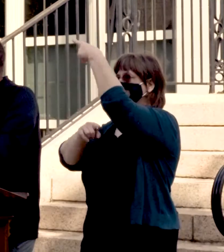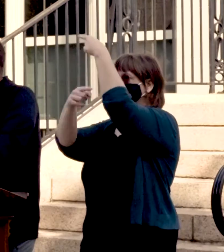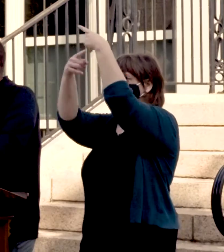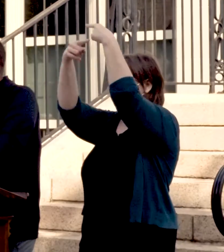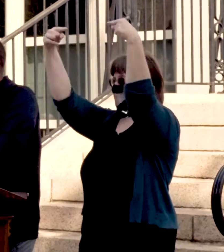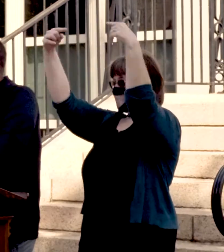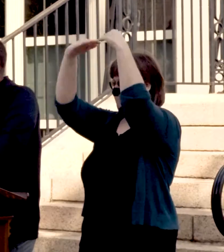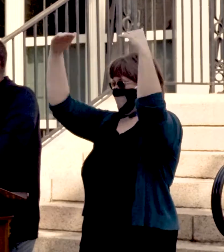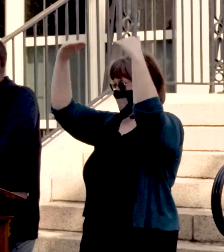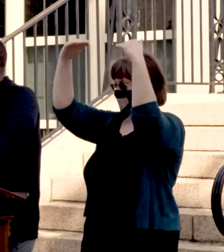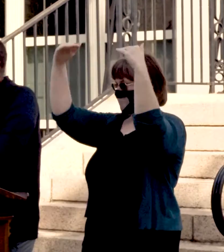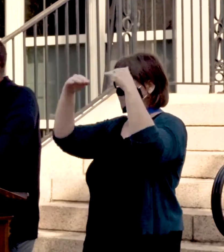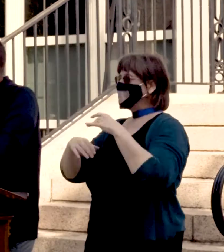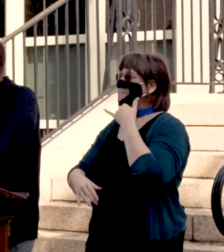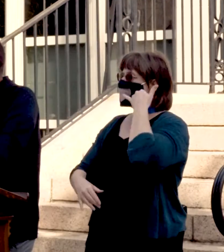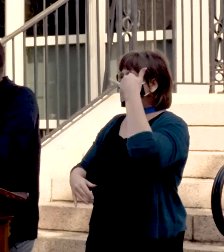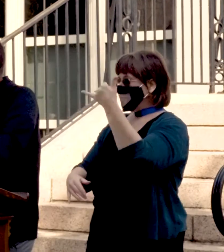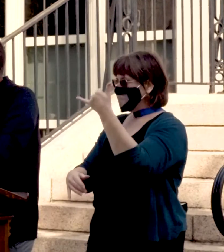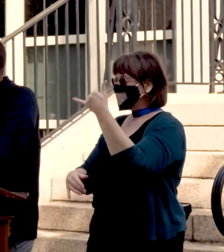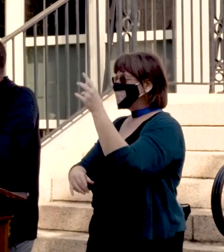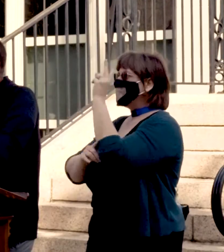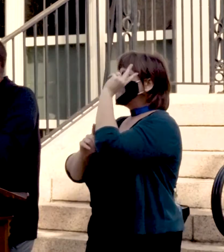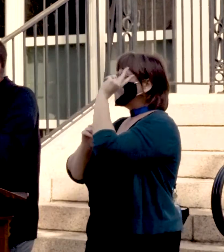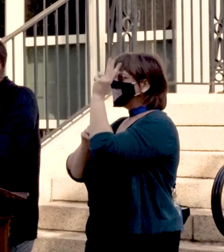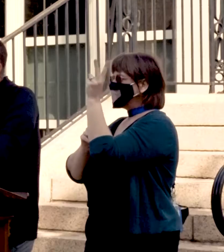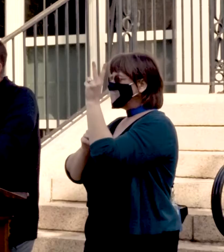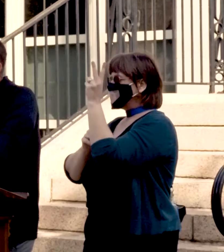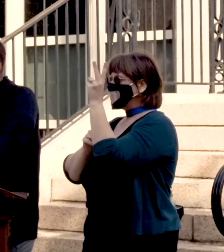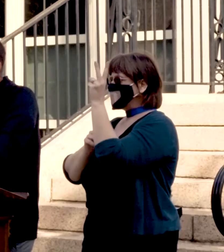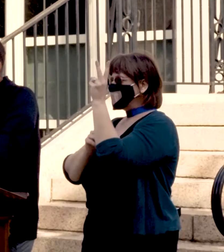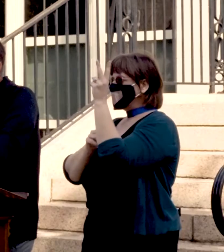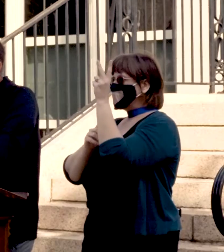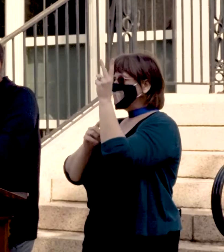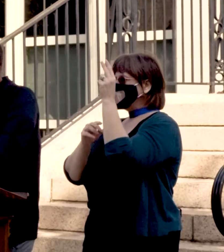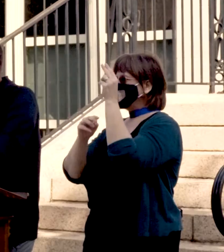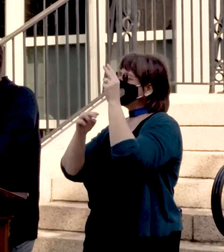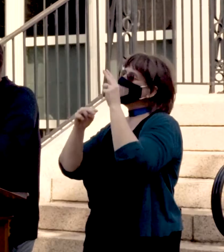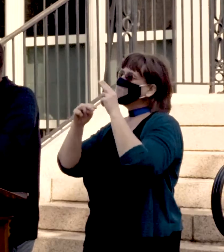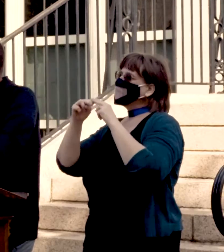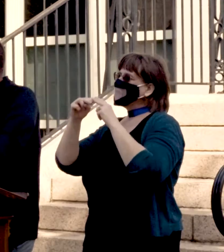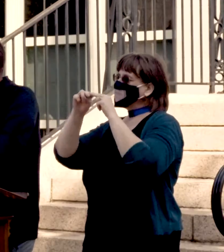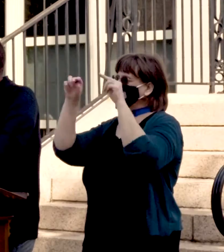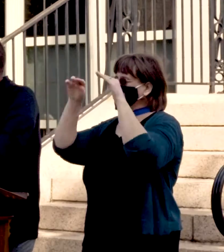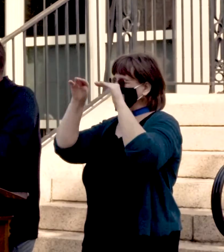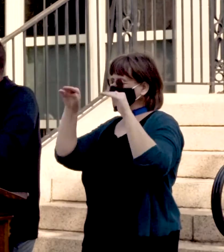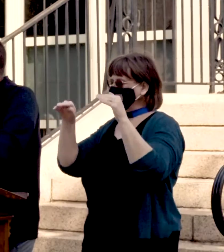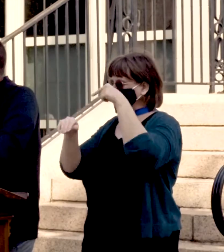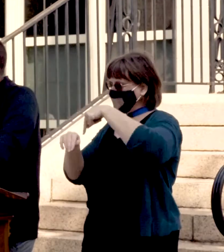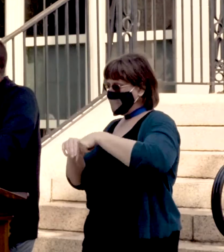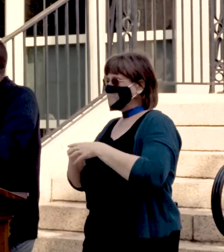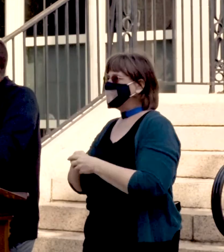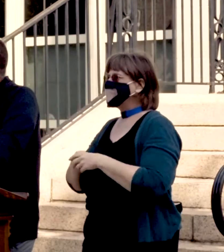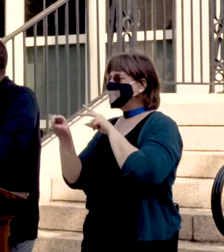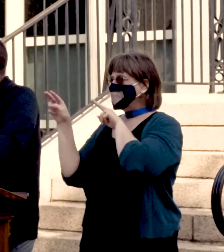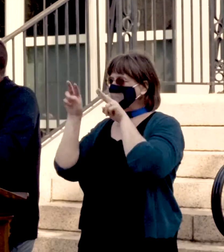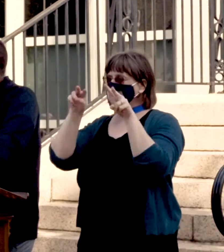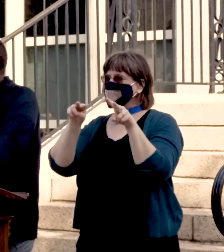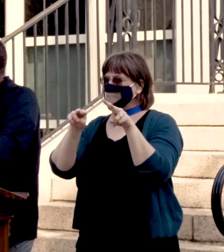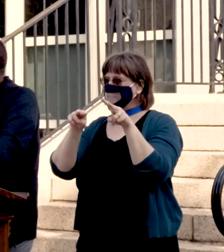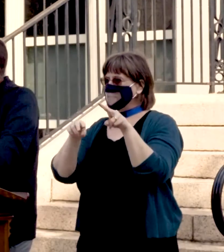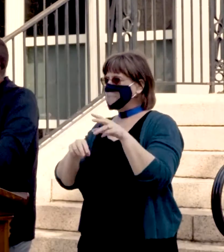hit, he called his brother, which was two buildings down, looking out the window. And he told his